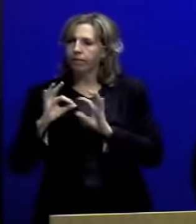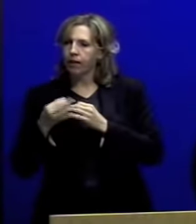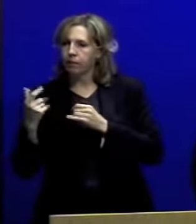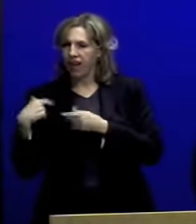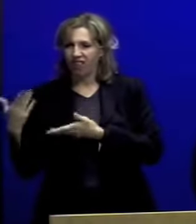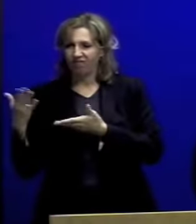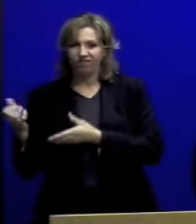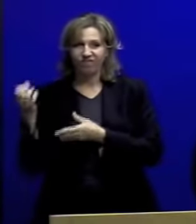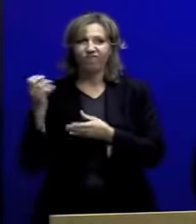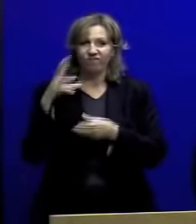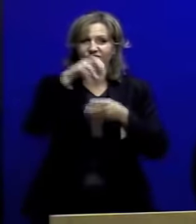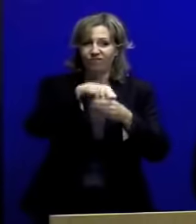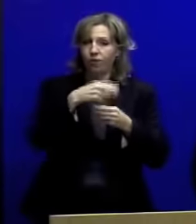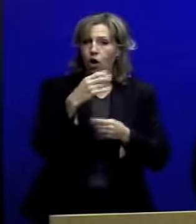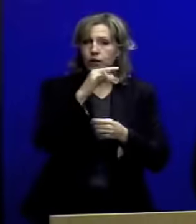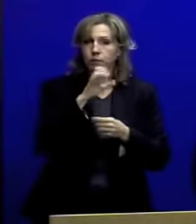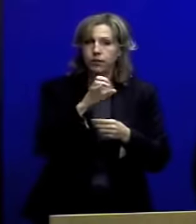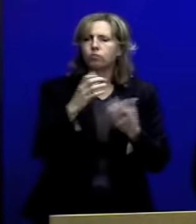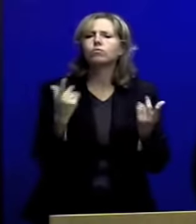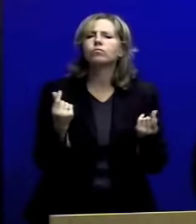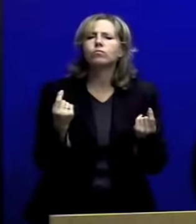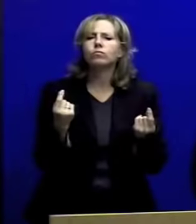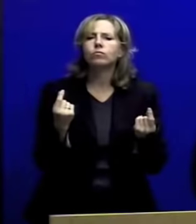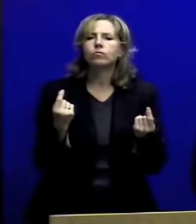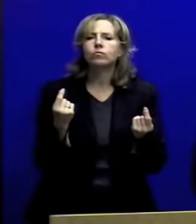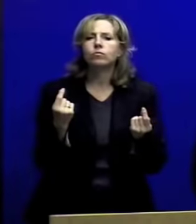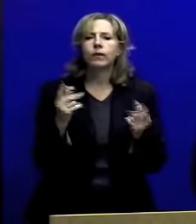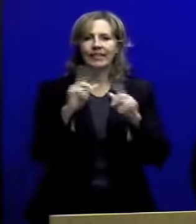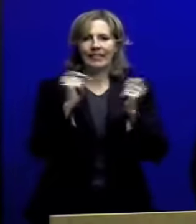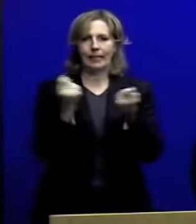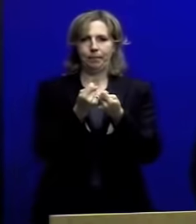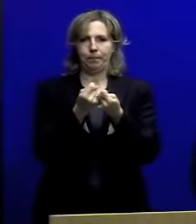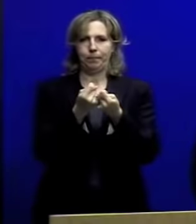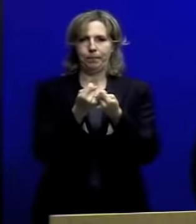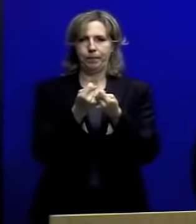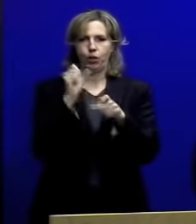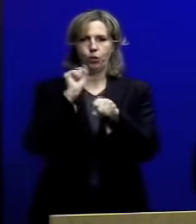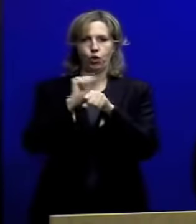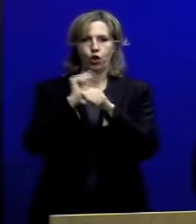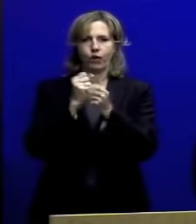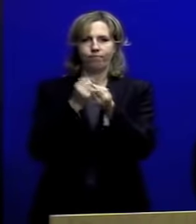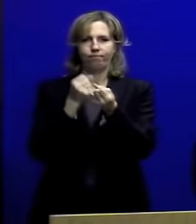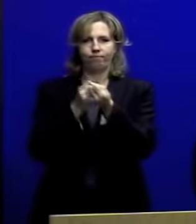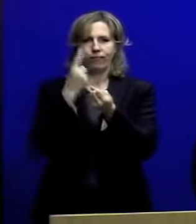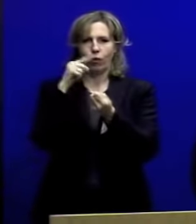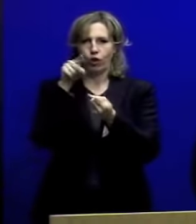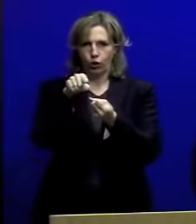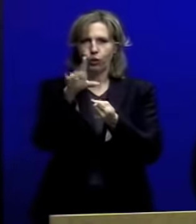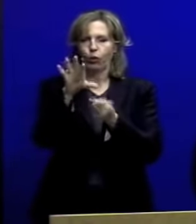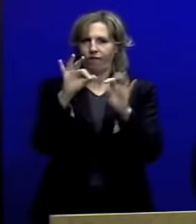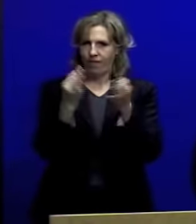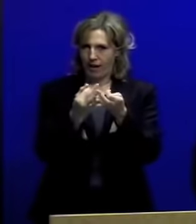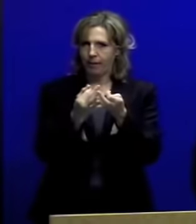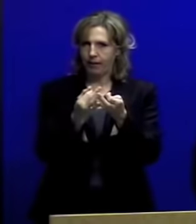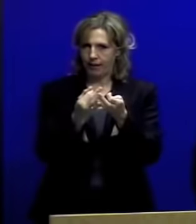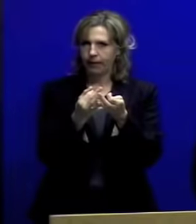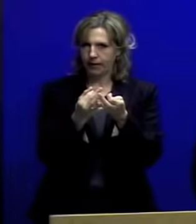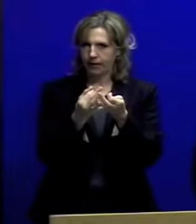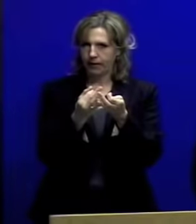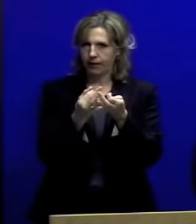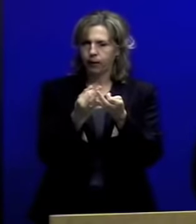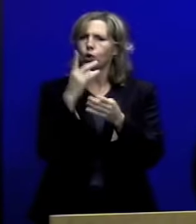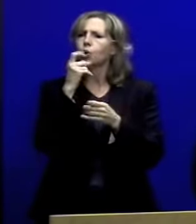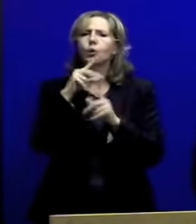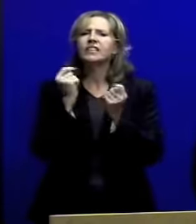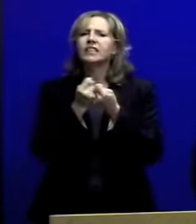You get a team of people working for you and your family. It involves doctors,